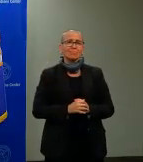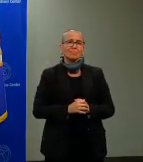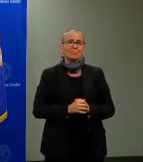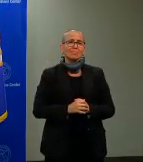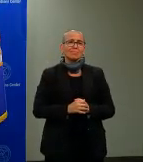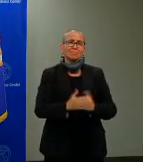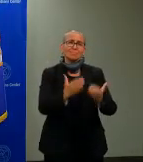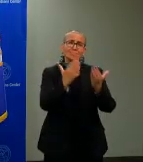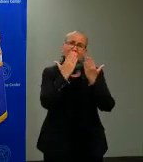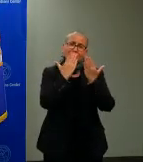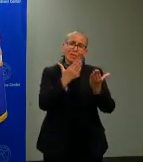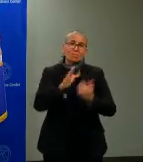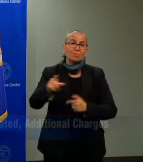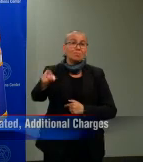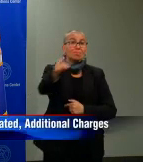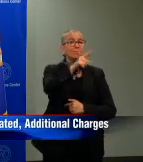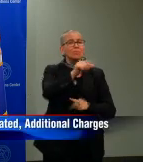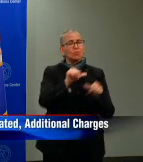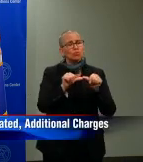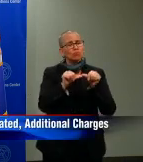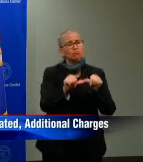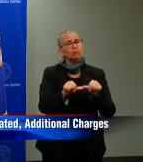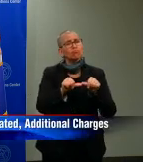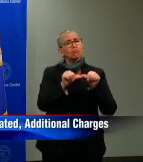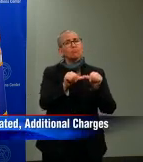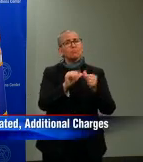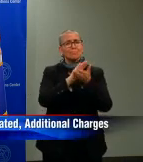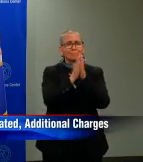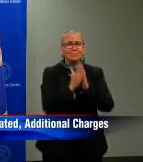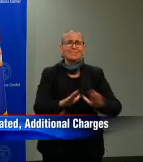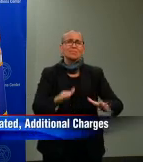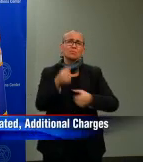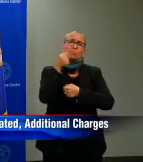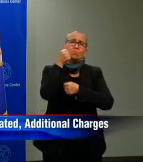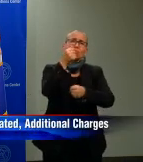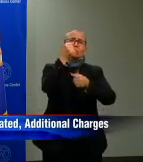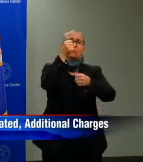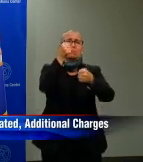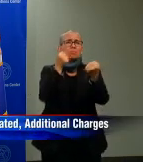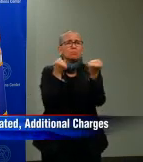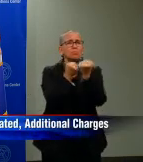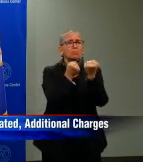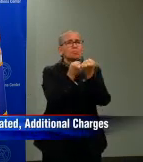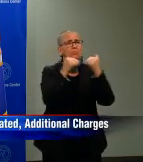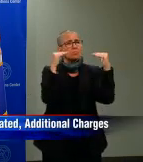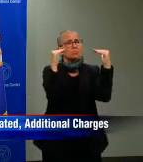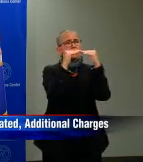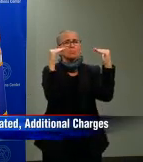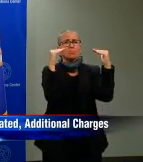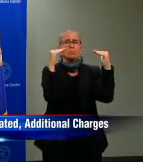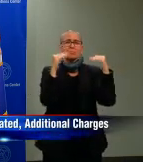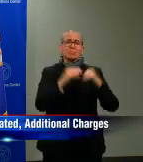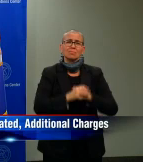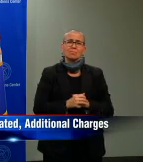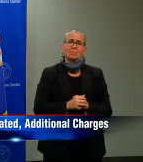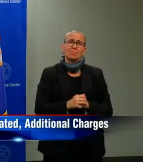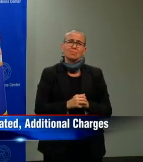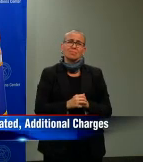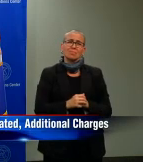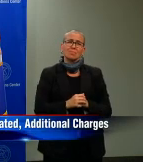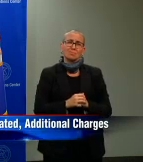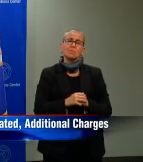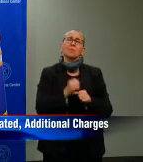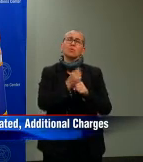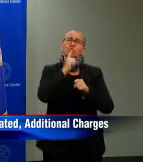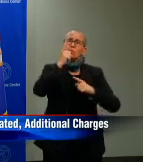for continuing to raise your voice, for continuing to seek justice, and also for making sure we balance that